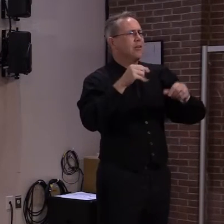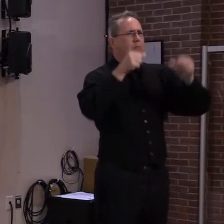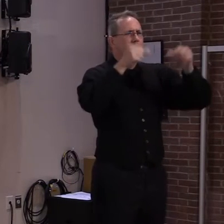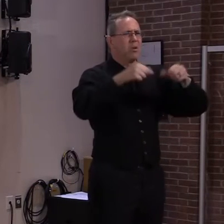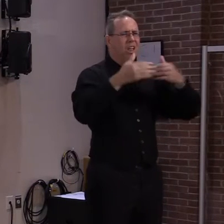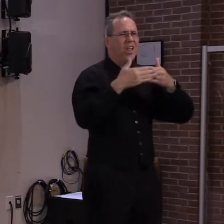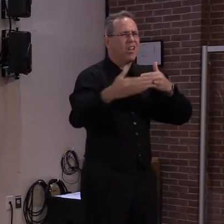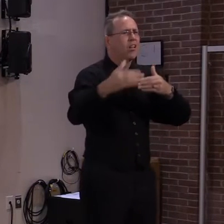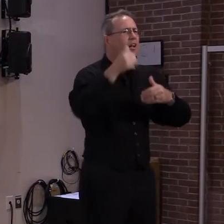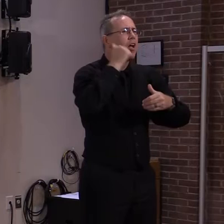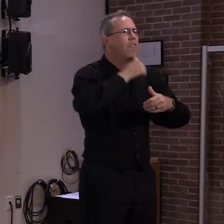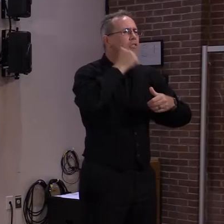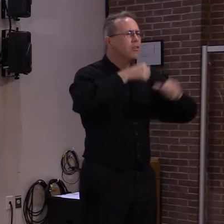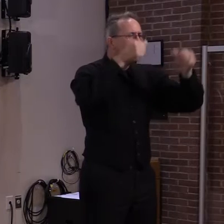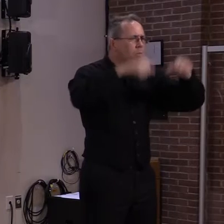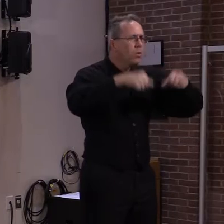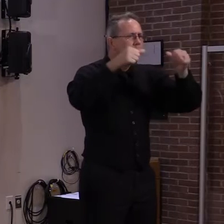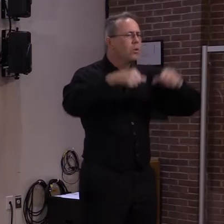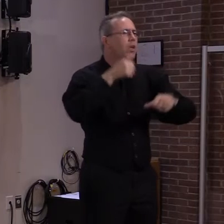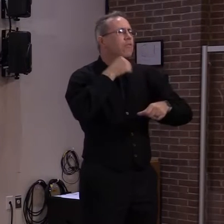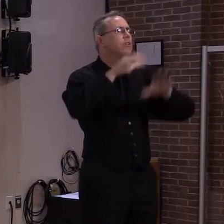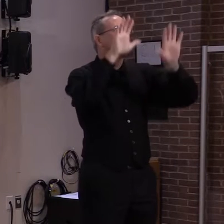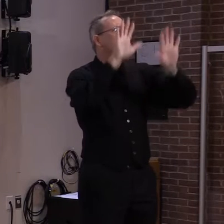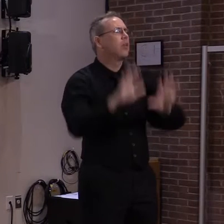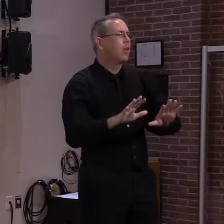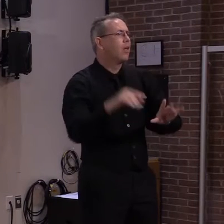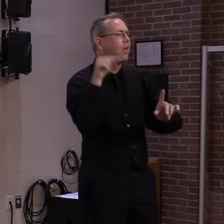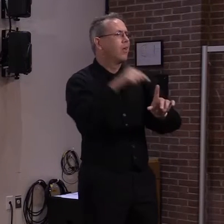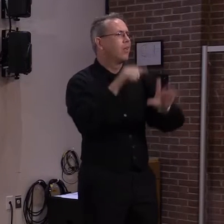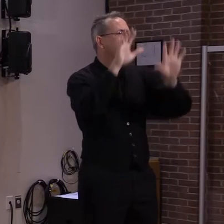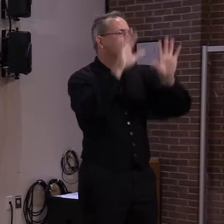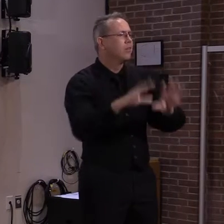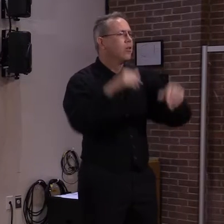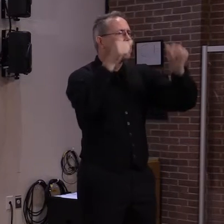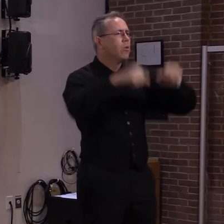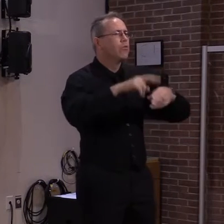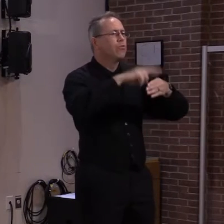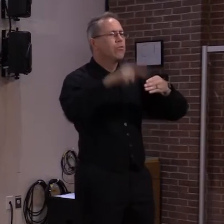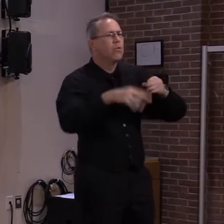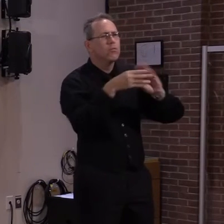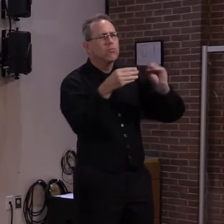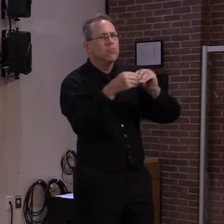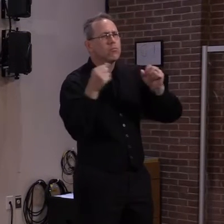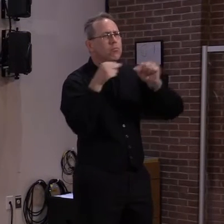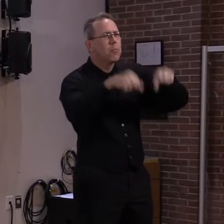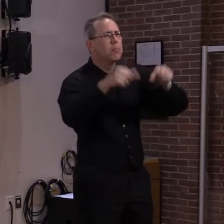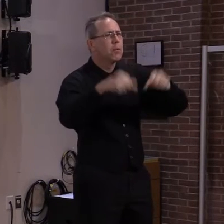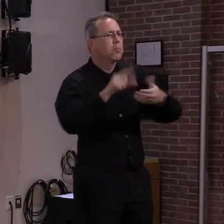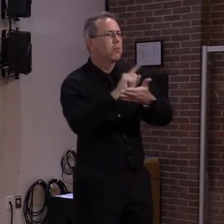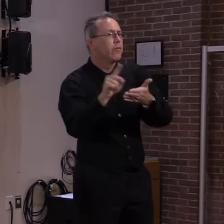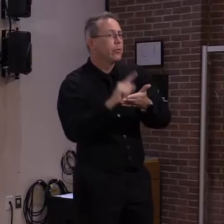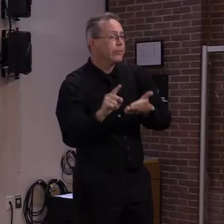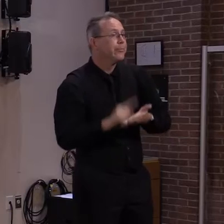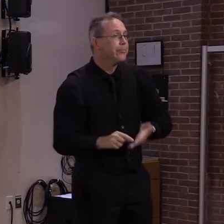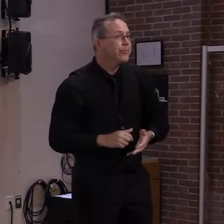and highly effective at preventing the most serious effects of COVID-19, including against the Delta variant. You can walk